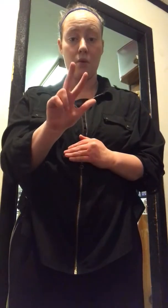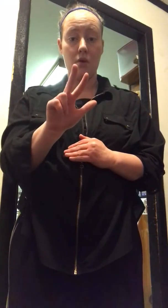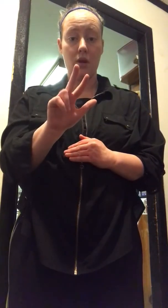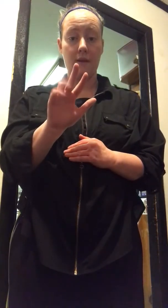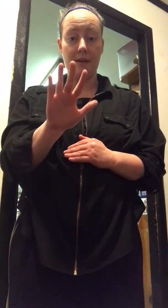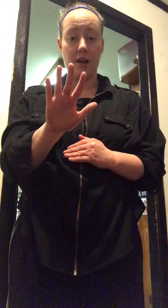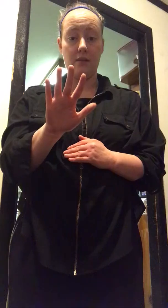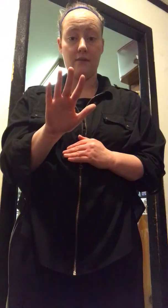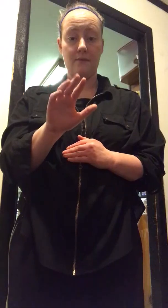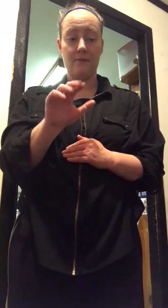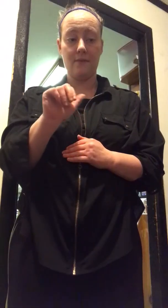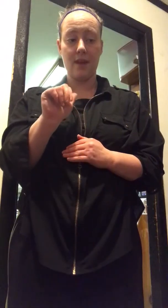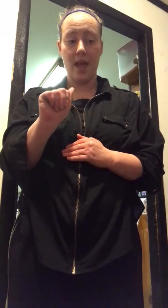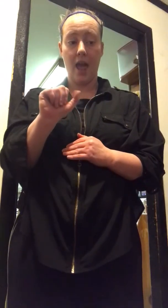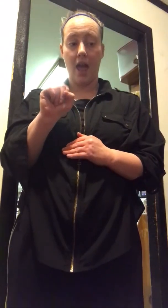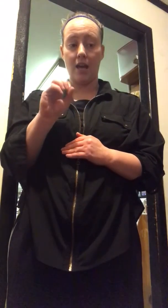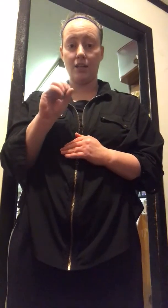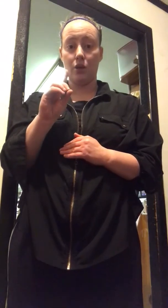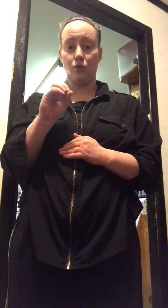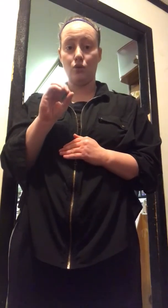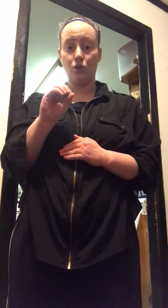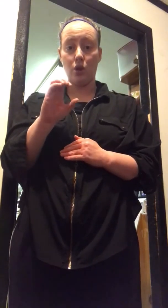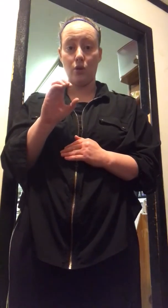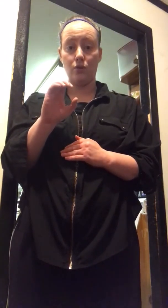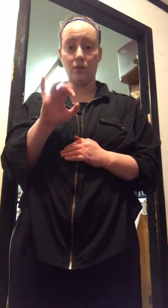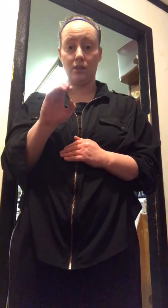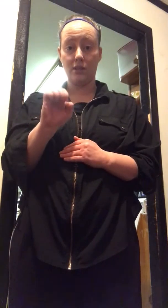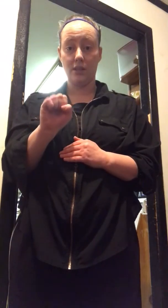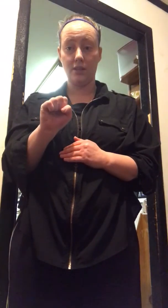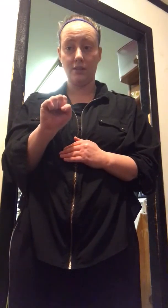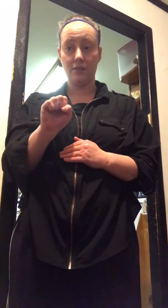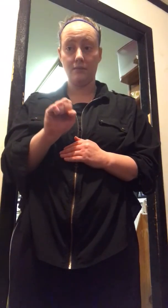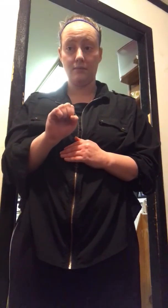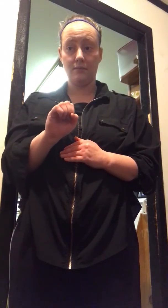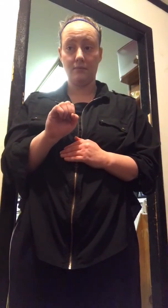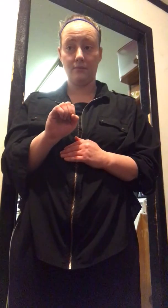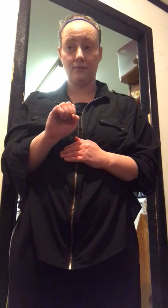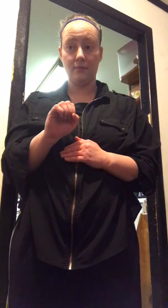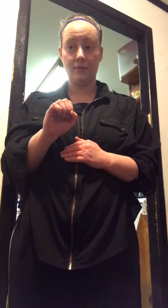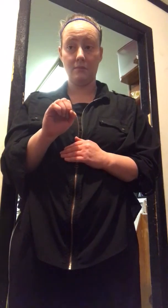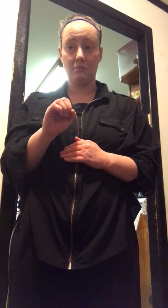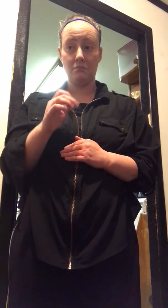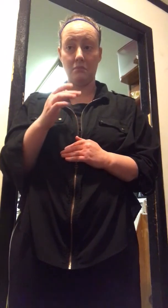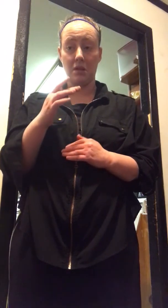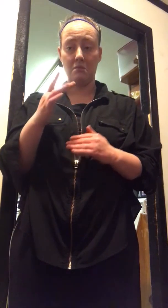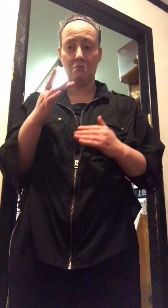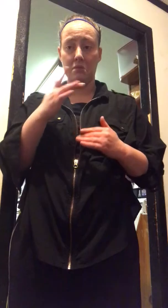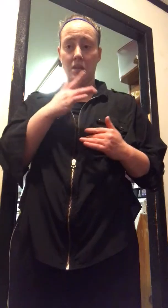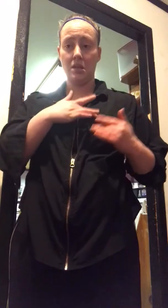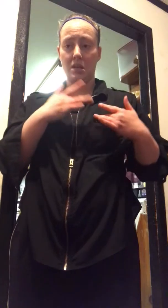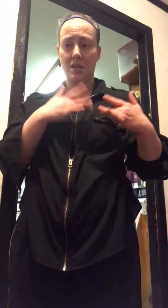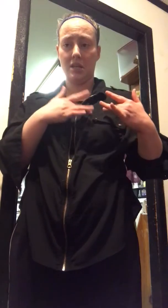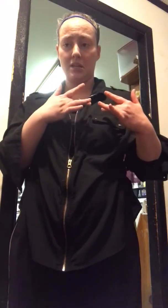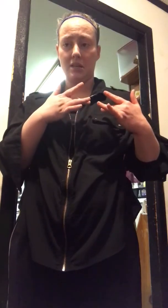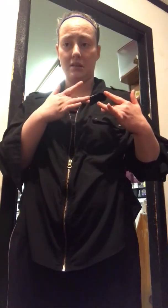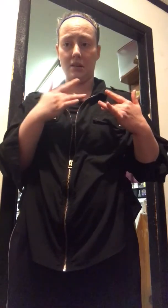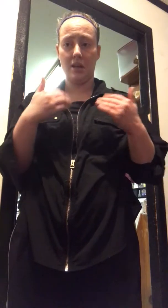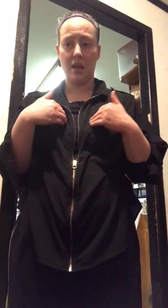Acidosis. The tendency to maintain a stable internal environment.